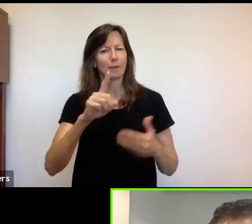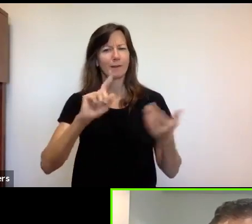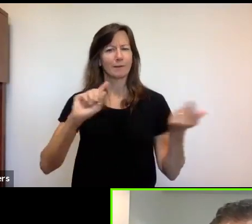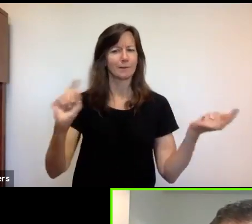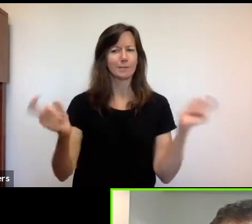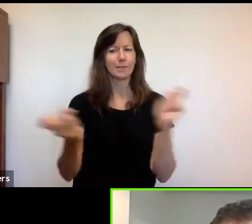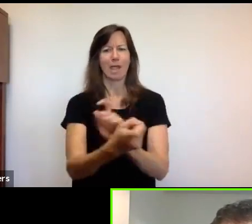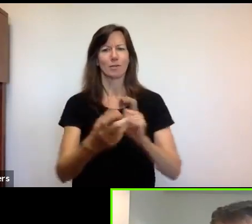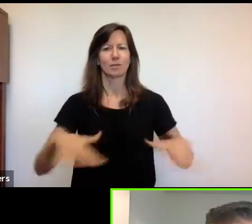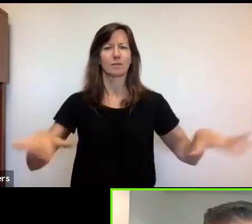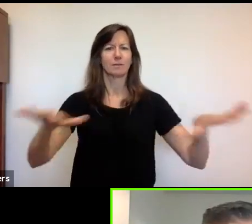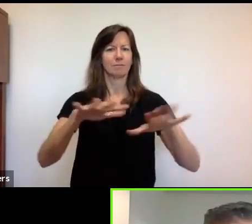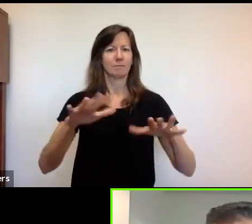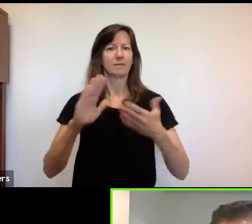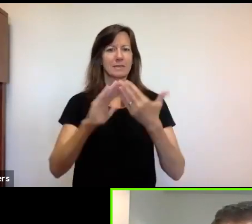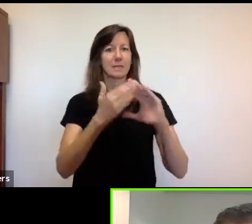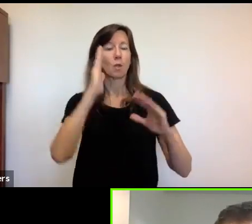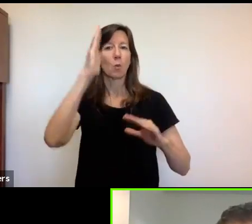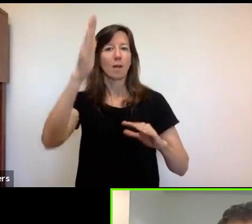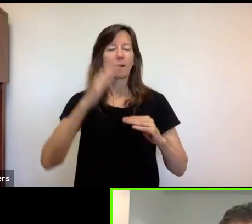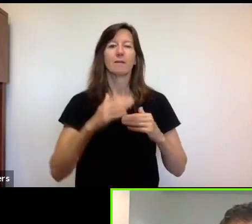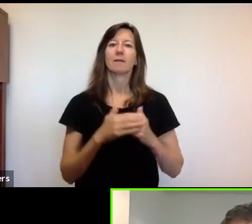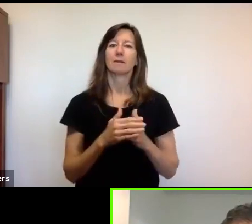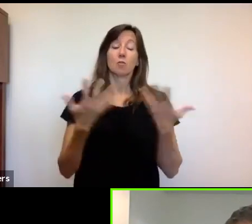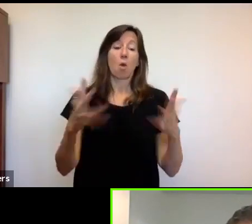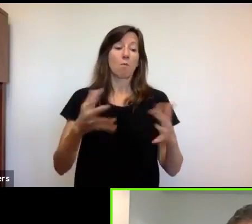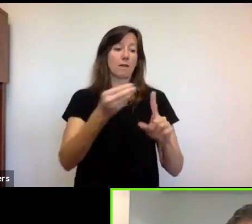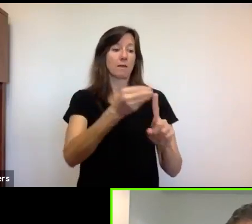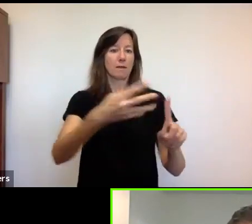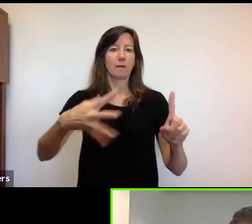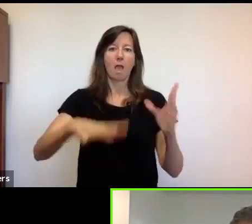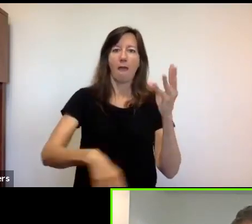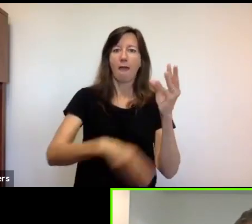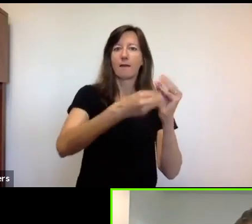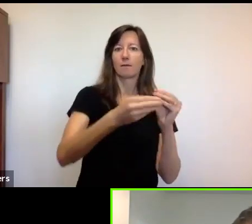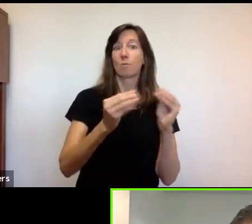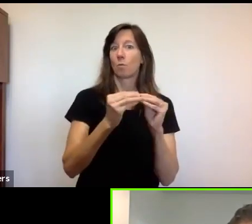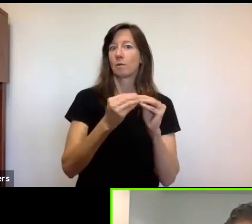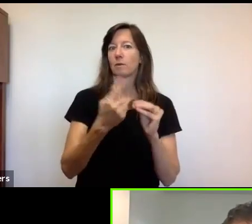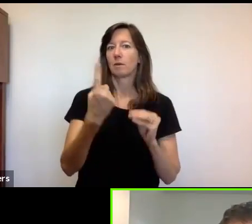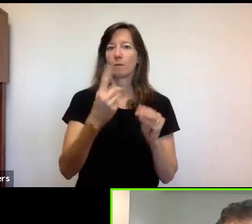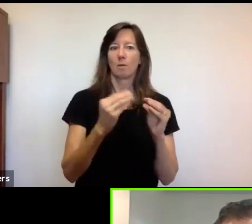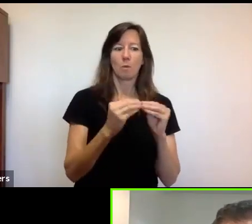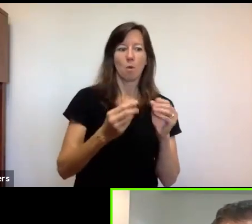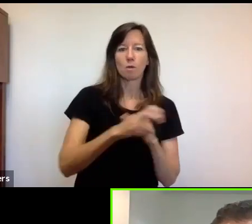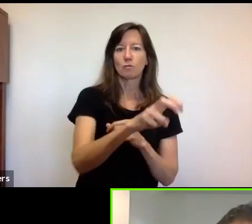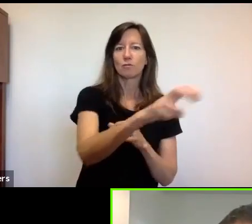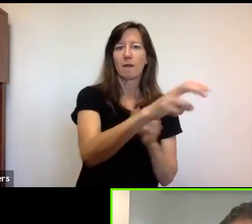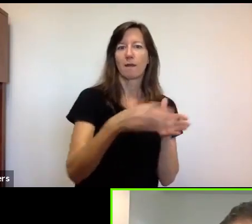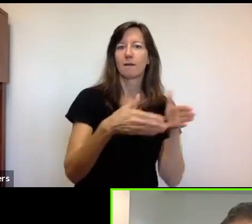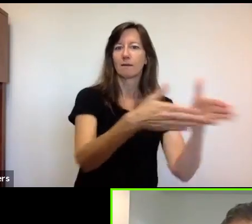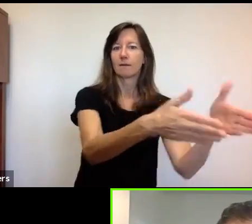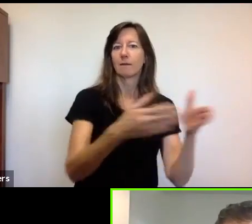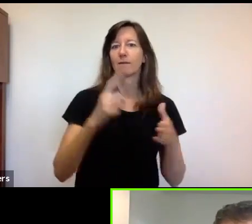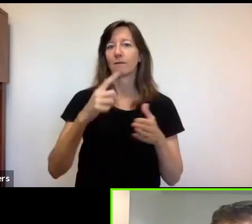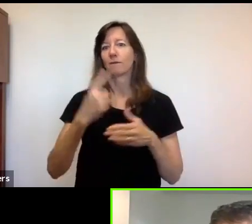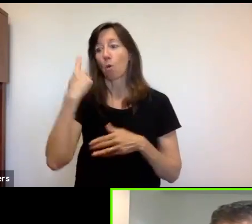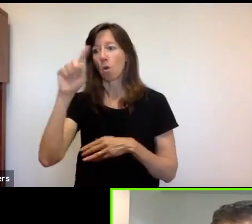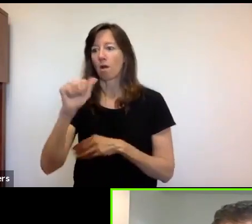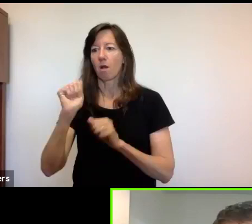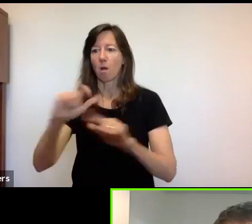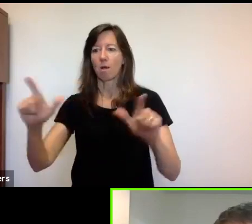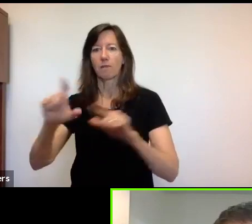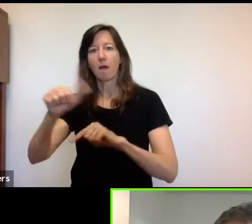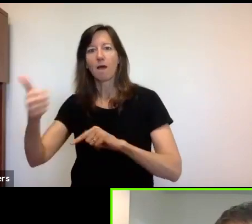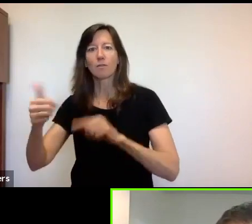county's already successful trail projects. The Dutchess, of course, the Dutchess Rail Trail in Central Dutchess that connects to the walkway